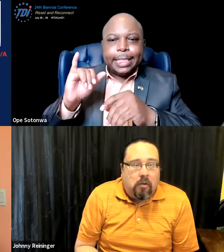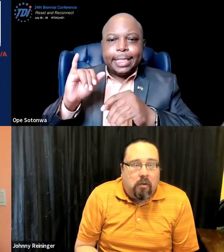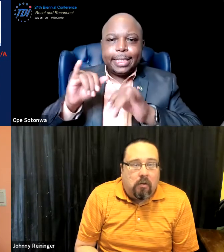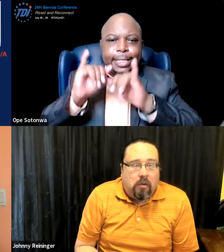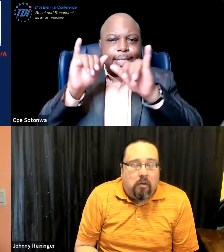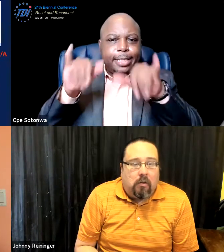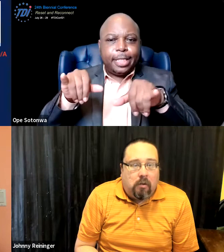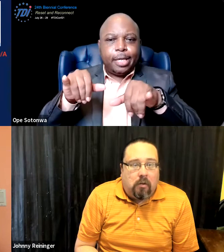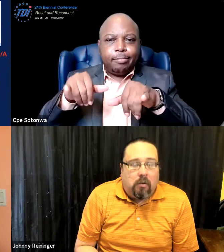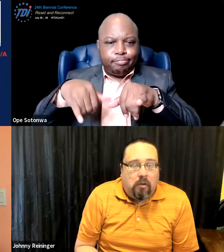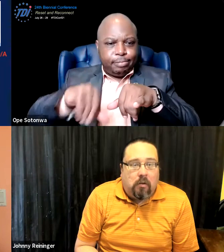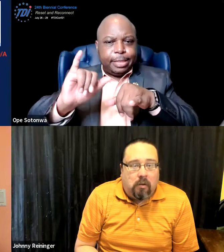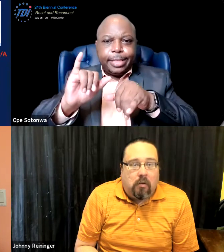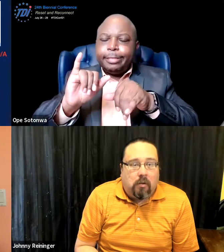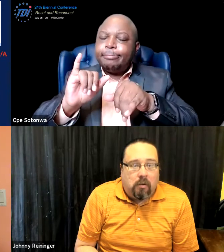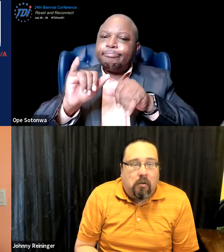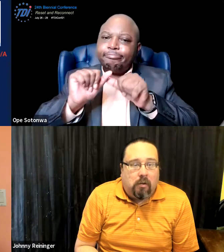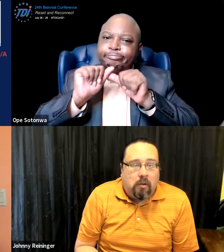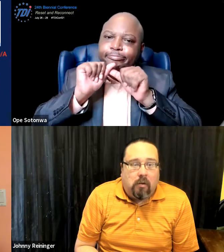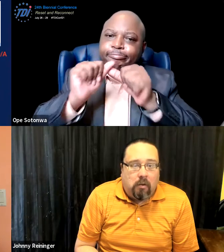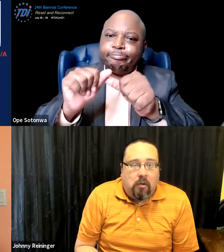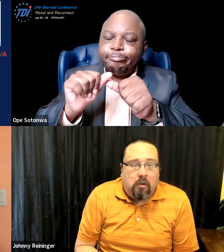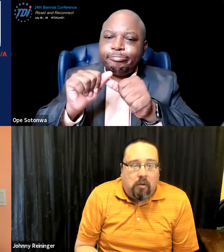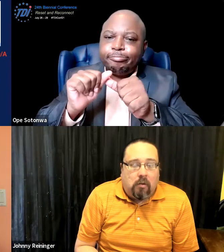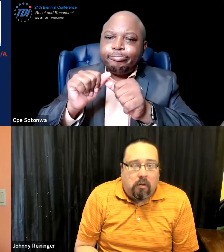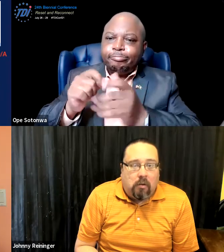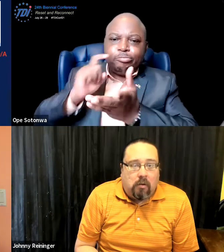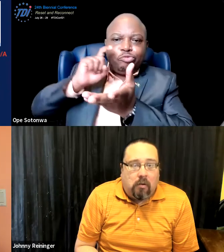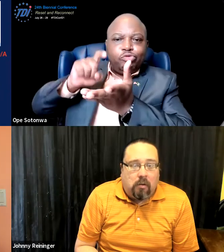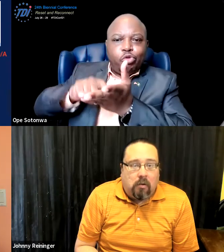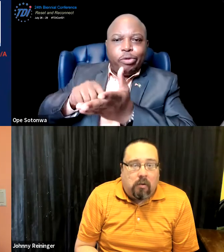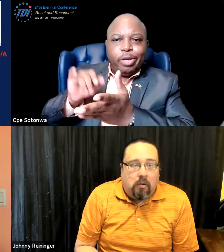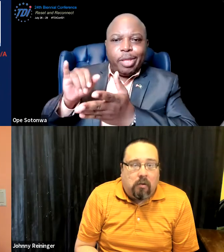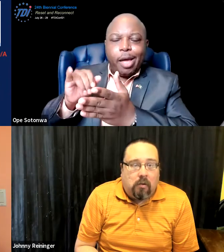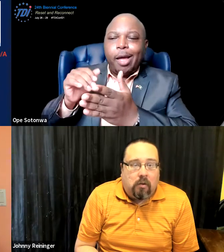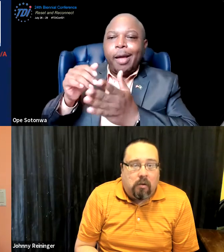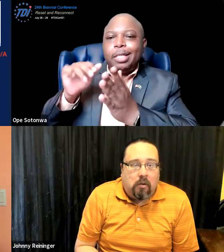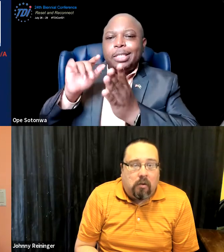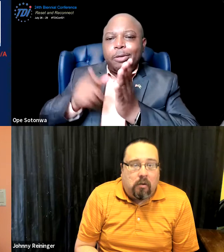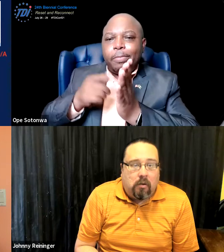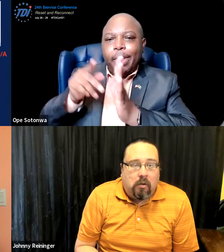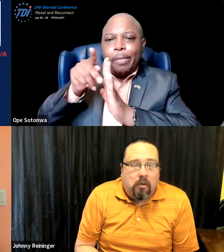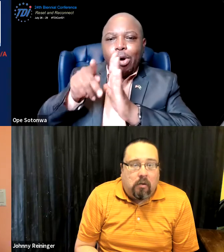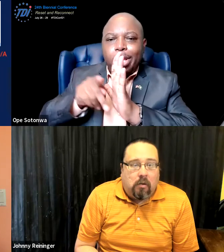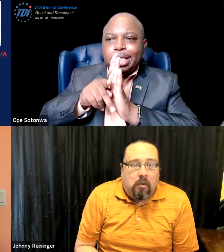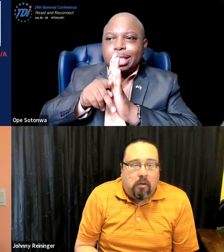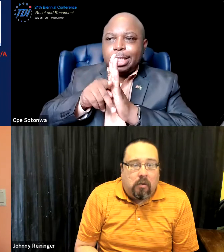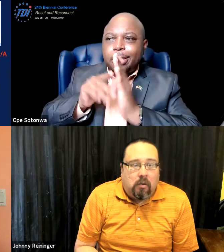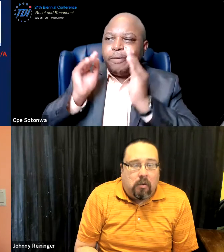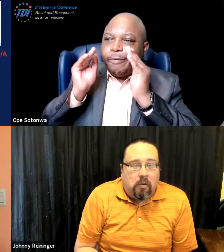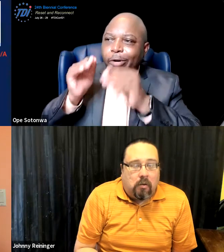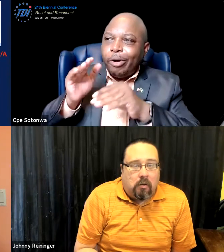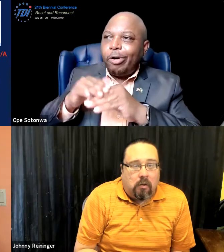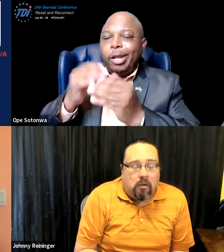been fighting for equality, but still the system has been failing us. The system still recognizes